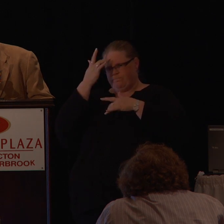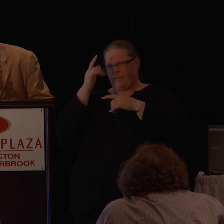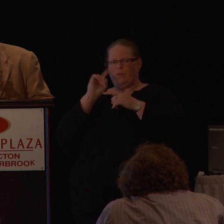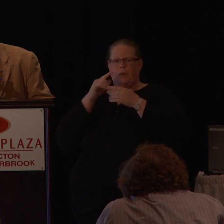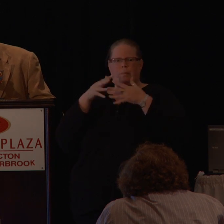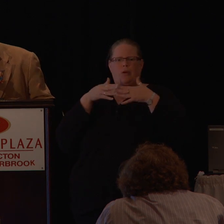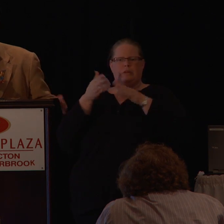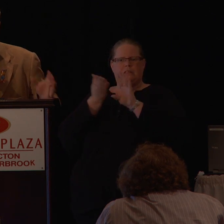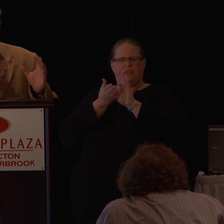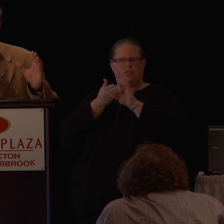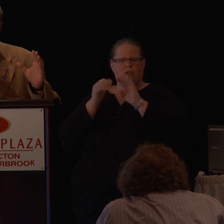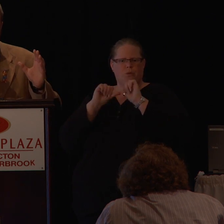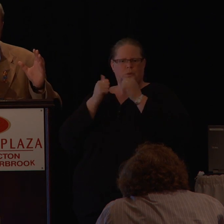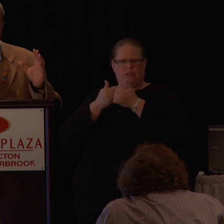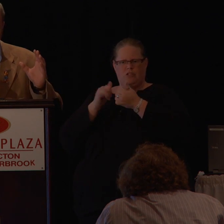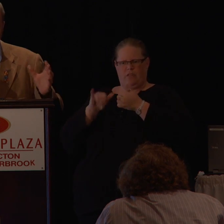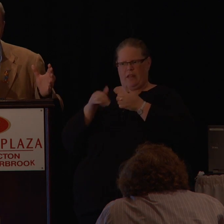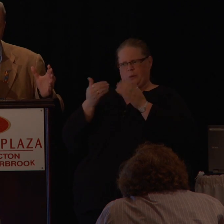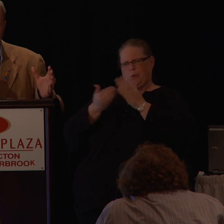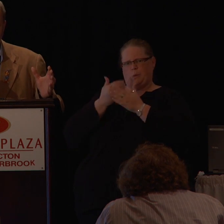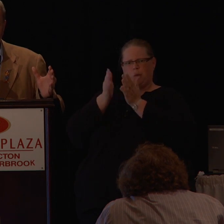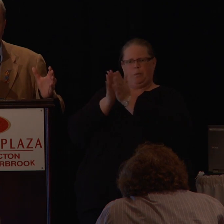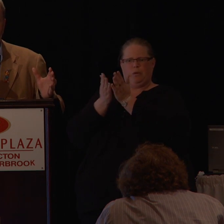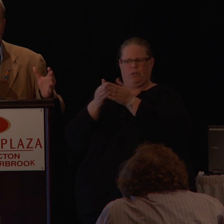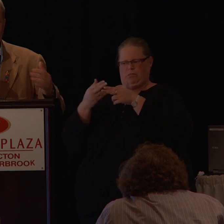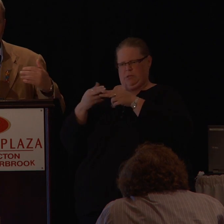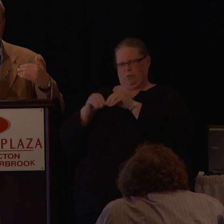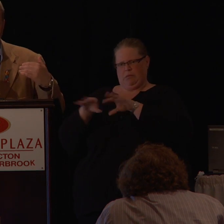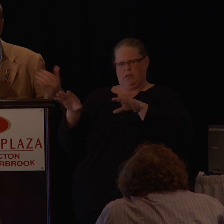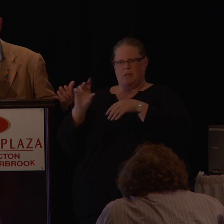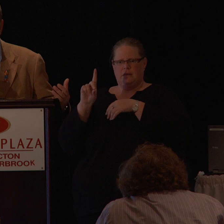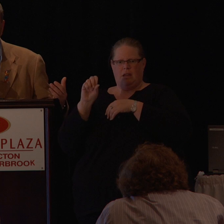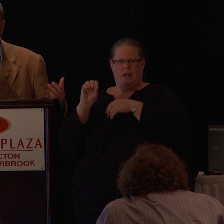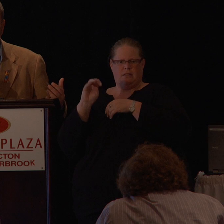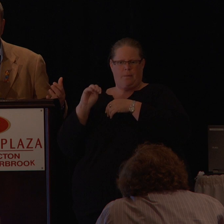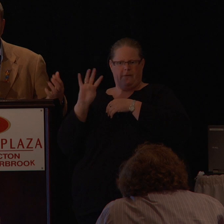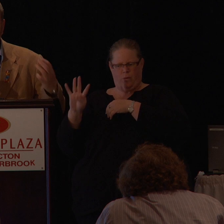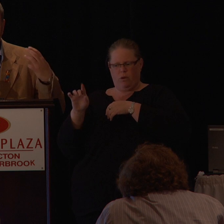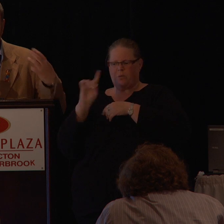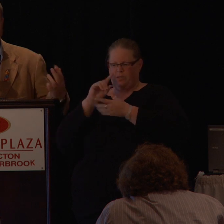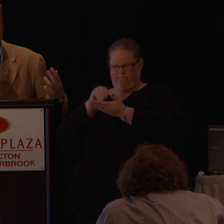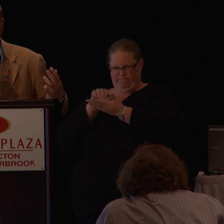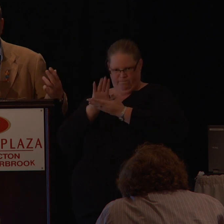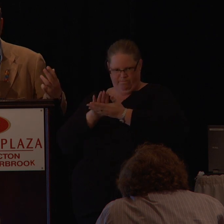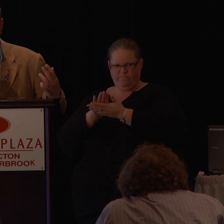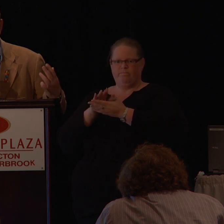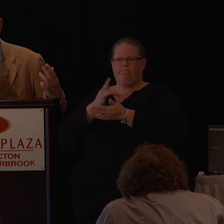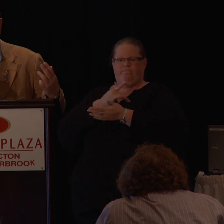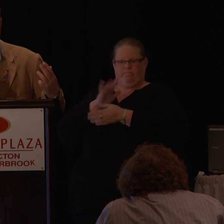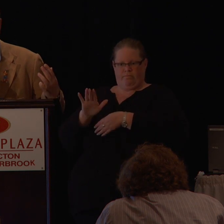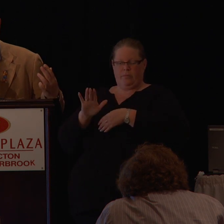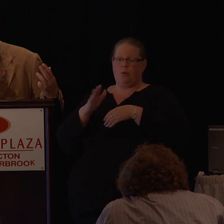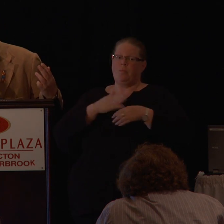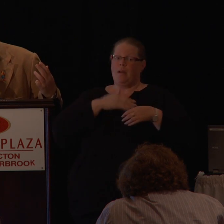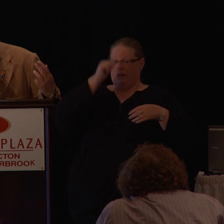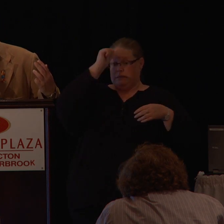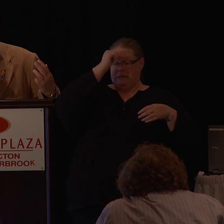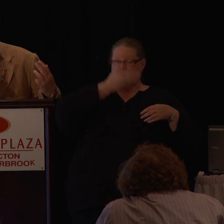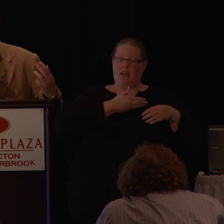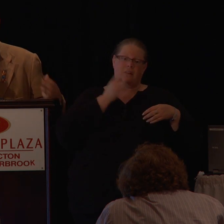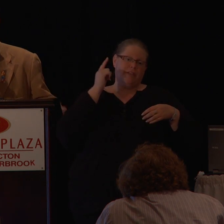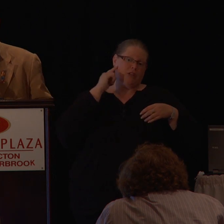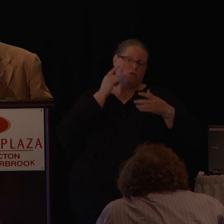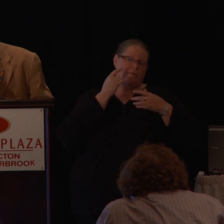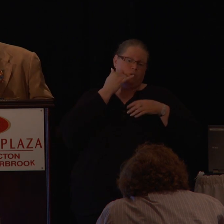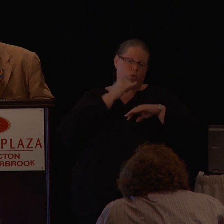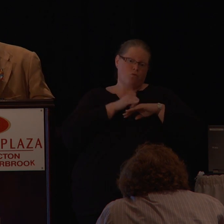Psychiatric Association. And what that means is that if he hears a phone ringing, he'll start hitting his head on the wall, he'll